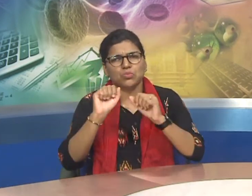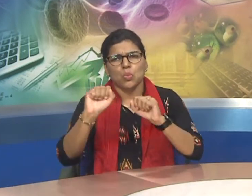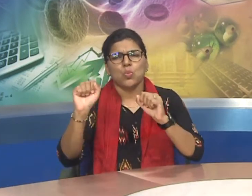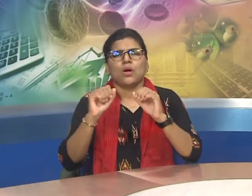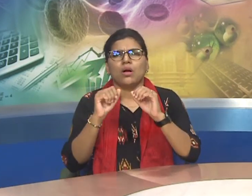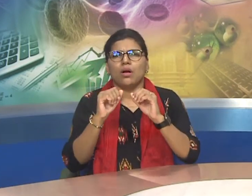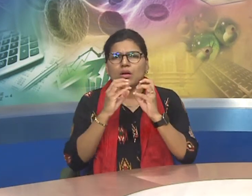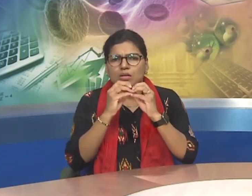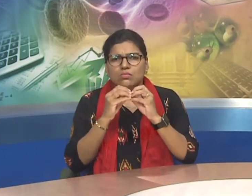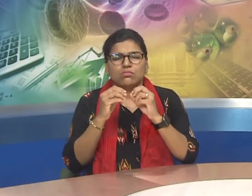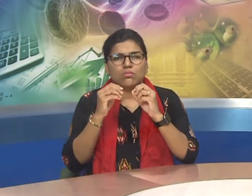Point number 6.